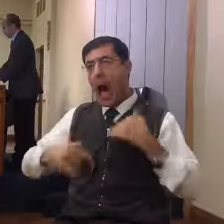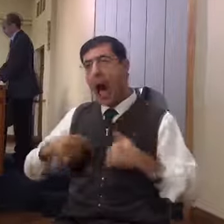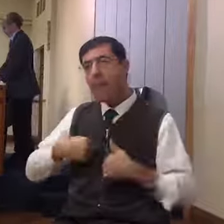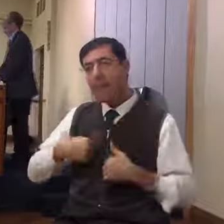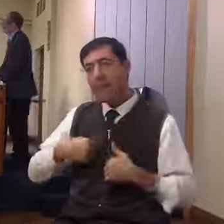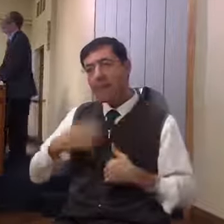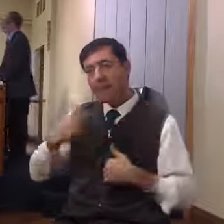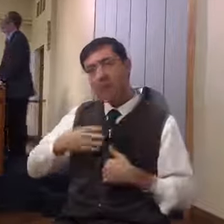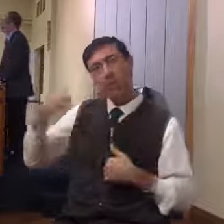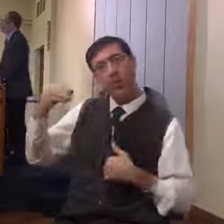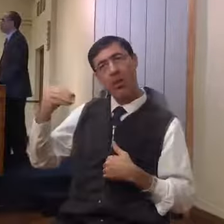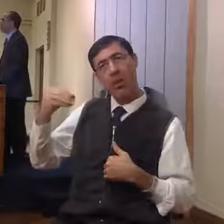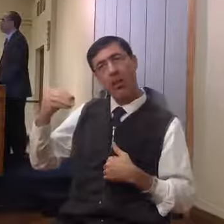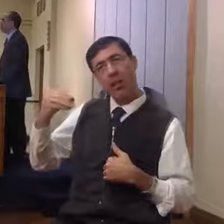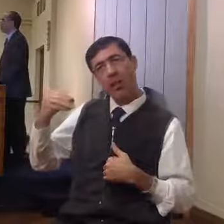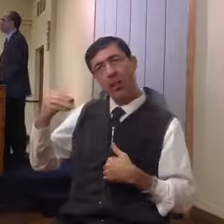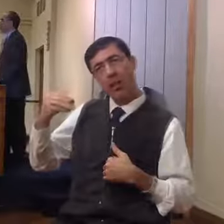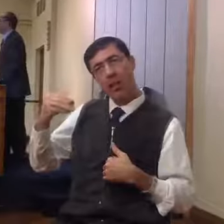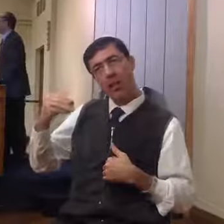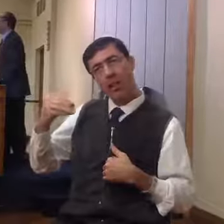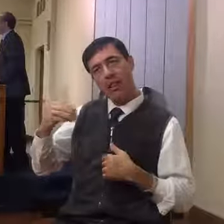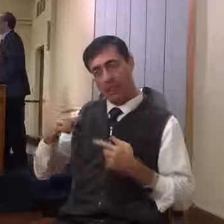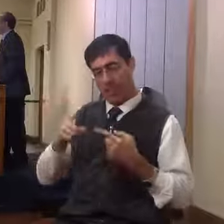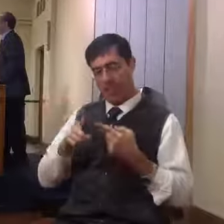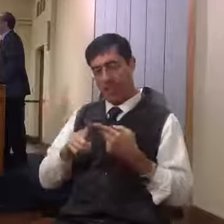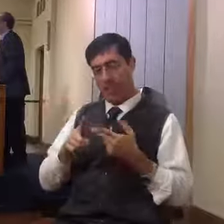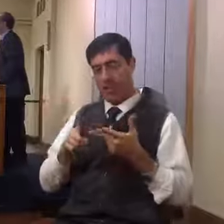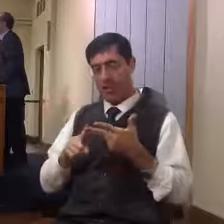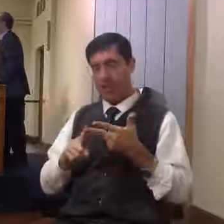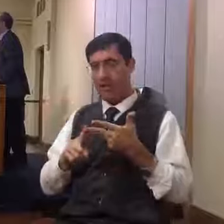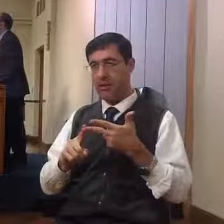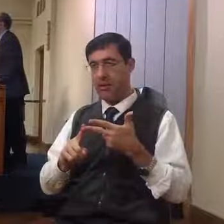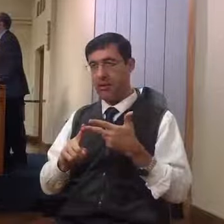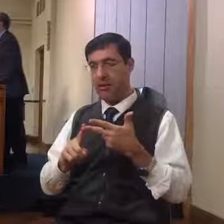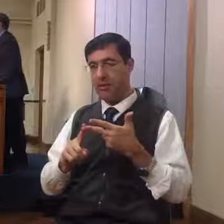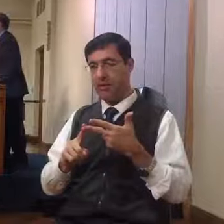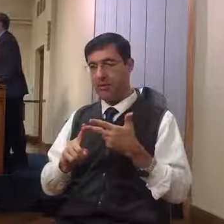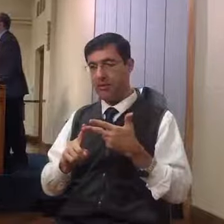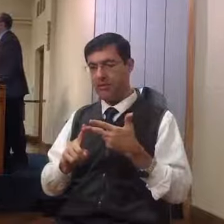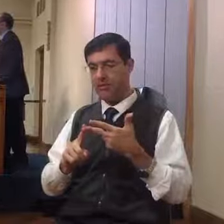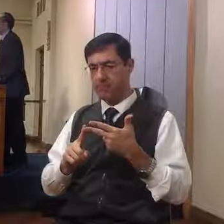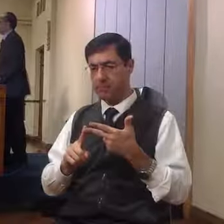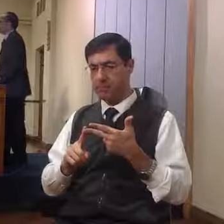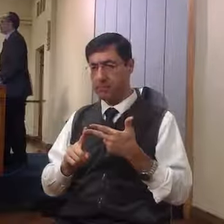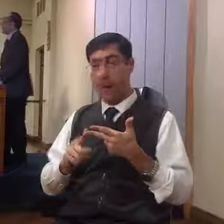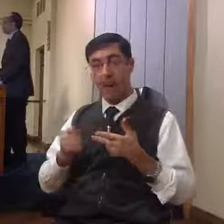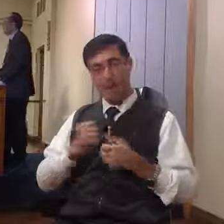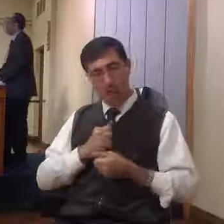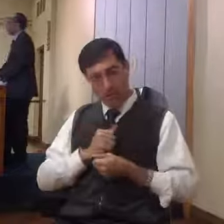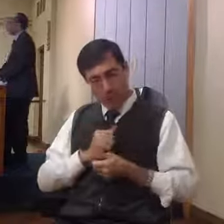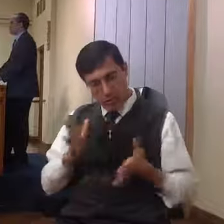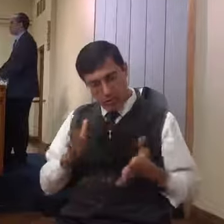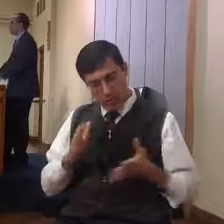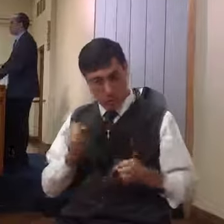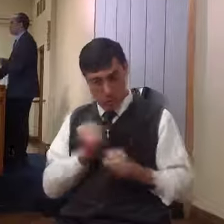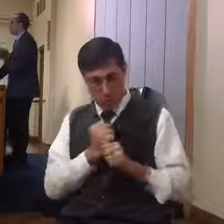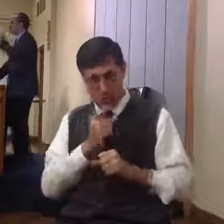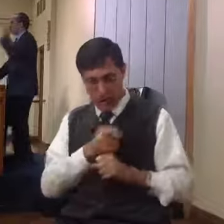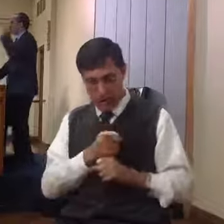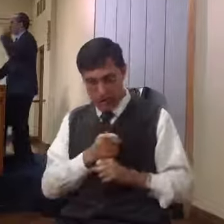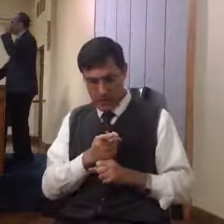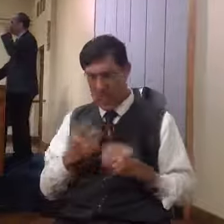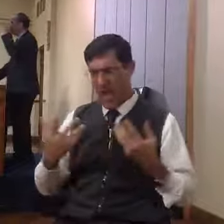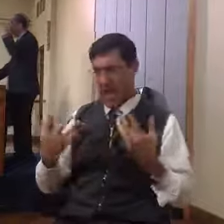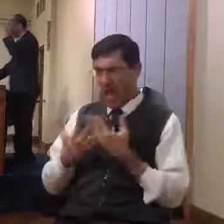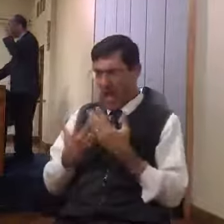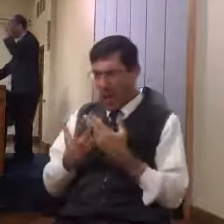1 Corinthians 10:23. And the last one, how does it advance the gospel? How does it advance the